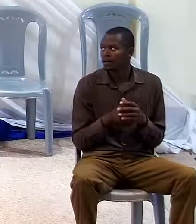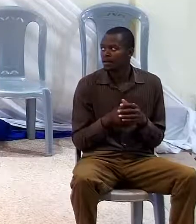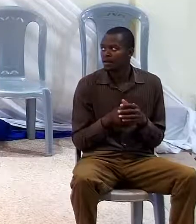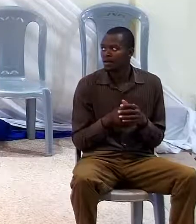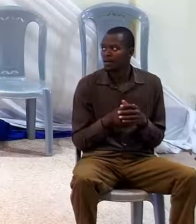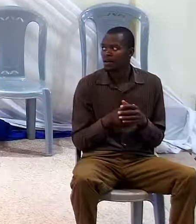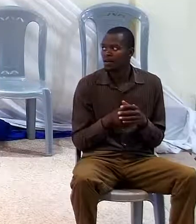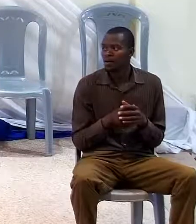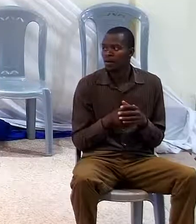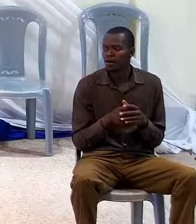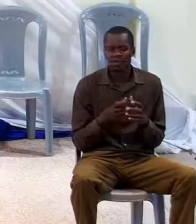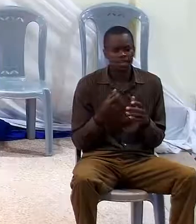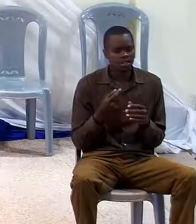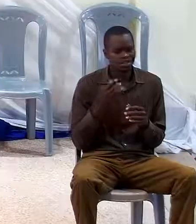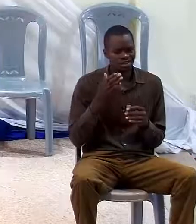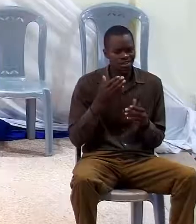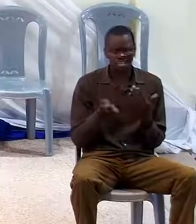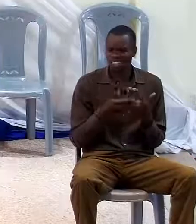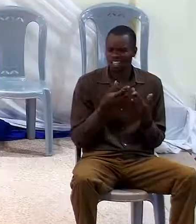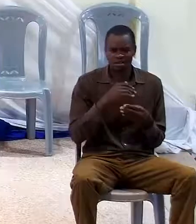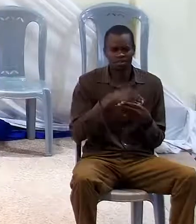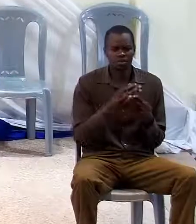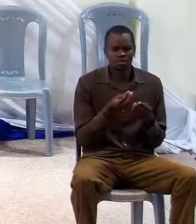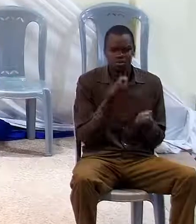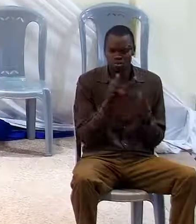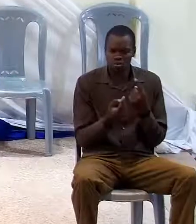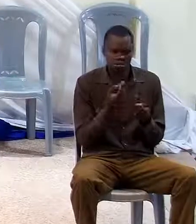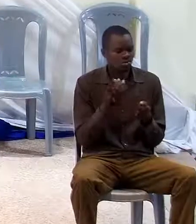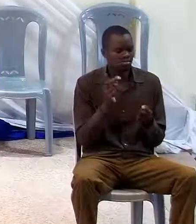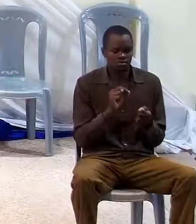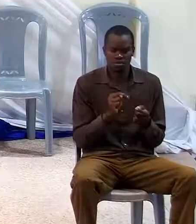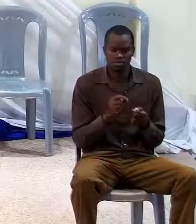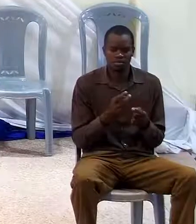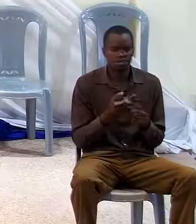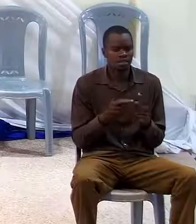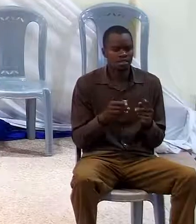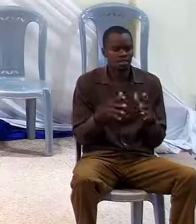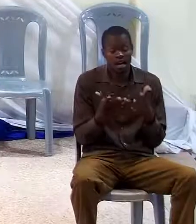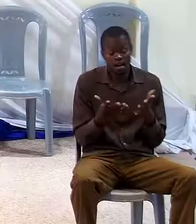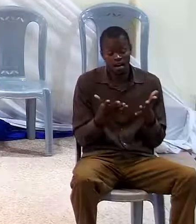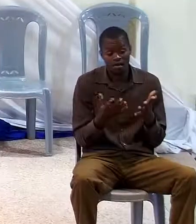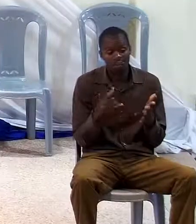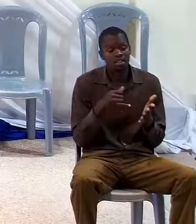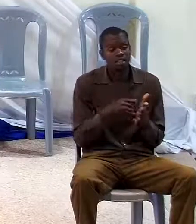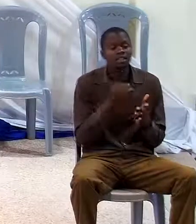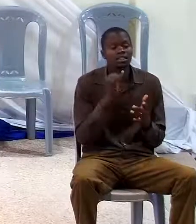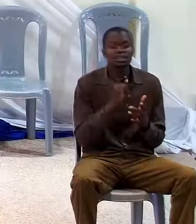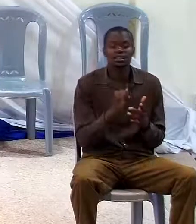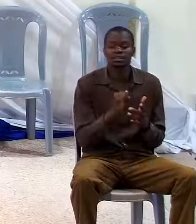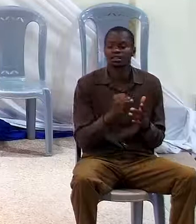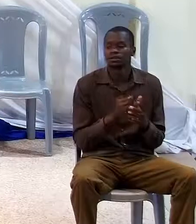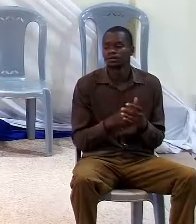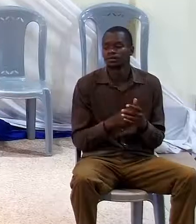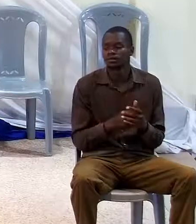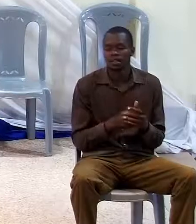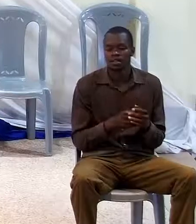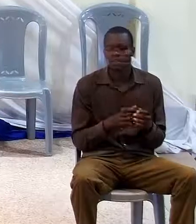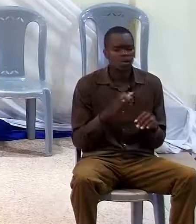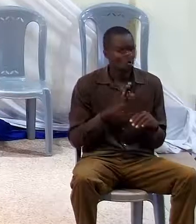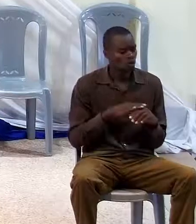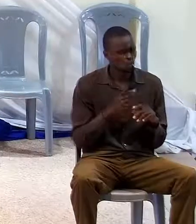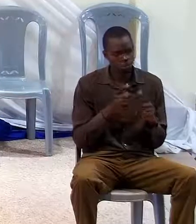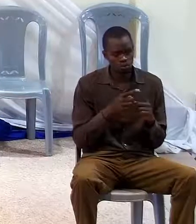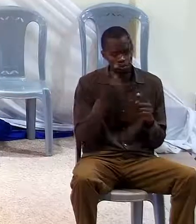but mostly how it is presented. It is appealing to the eye, it is appetizing, and most of the